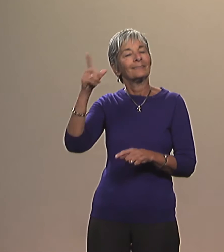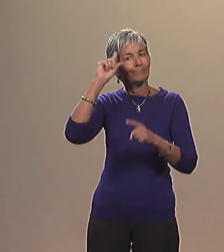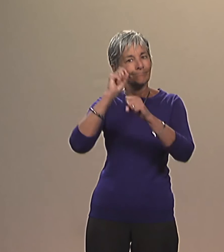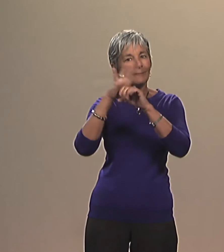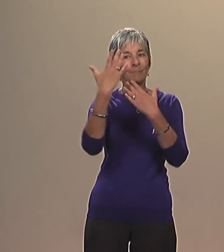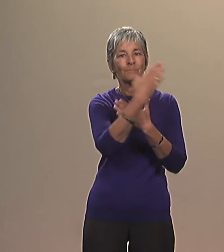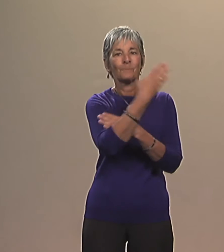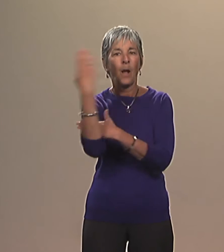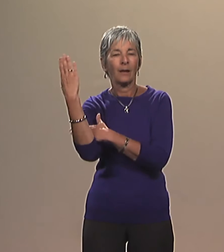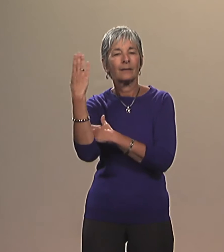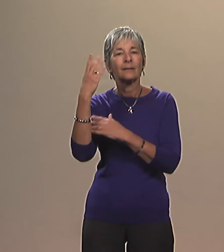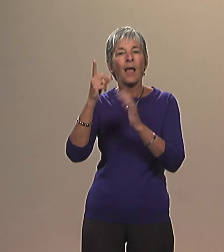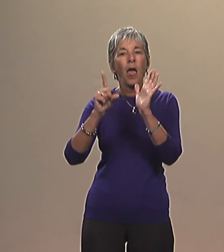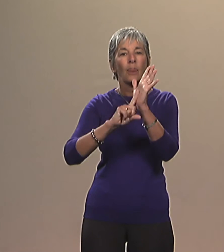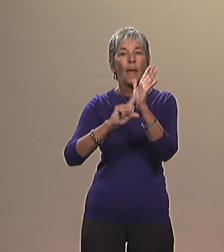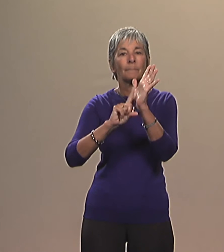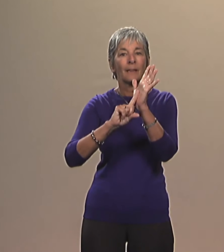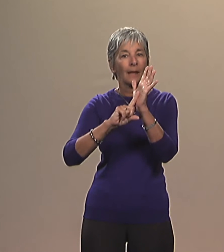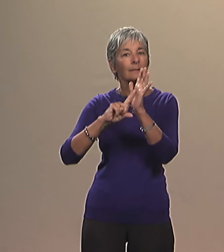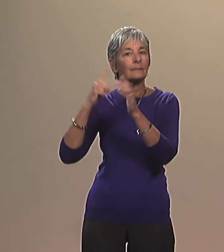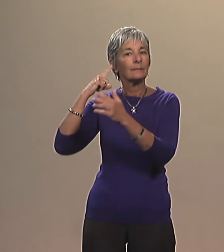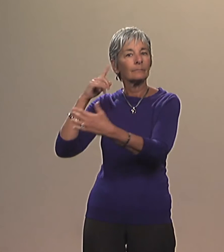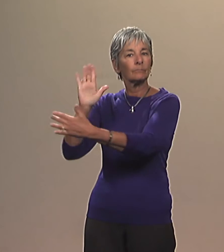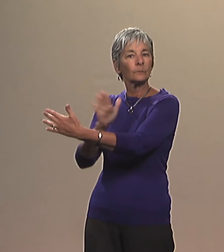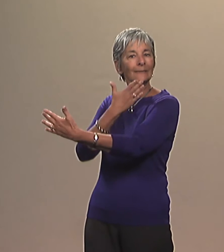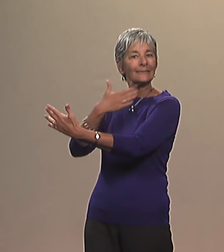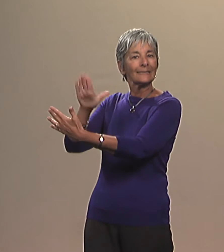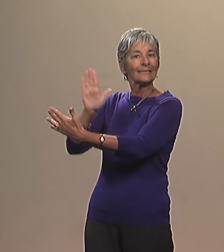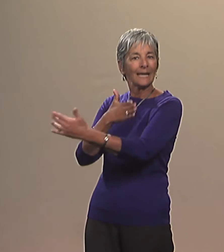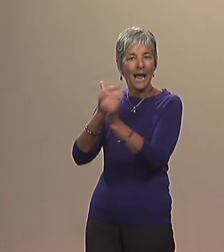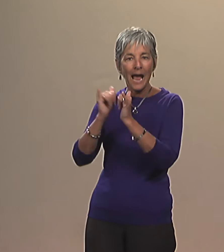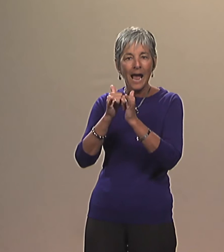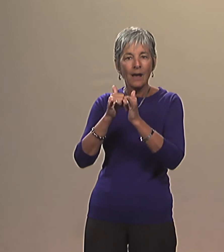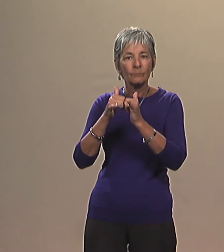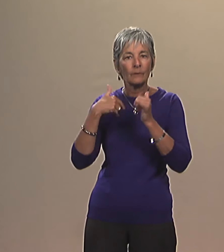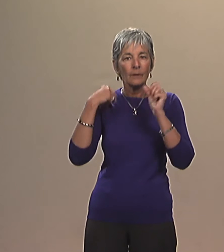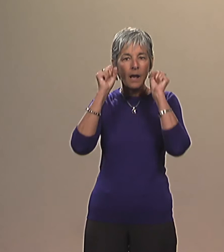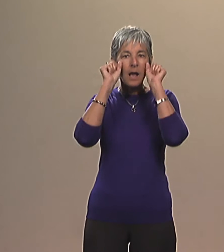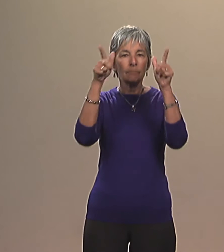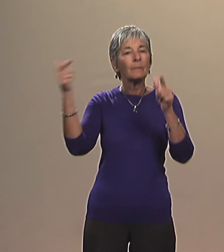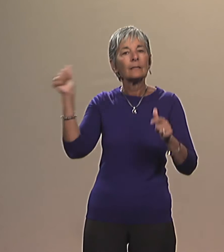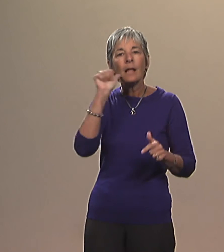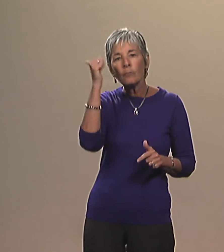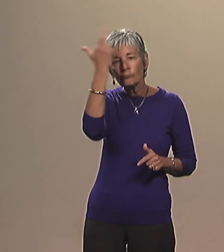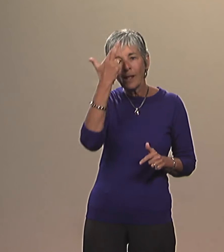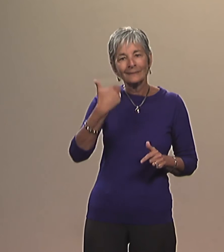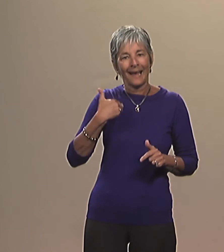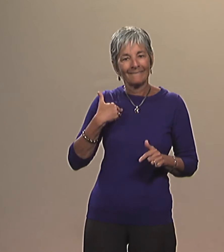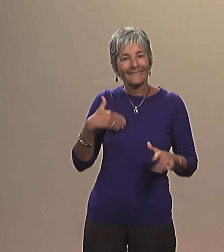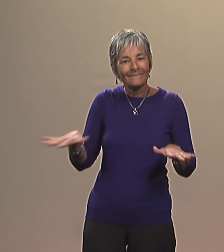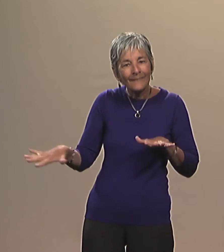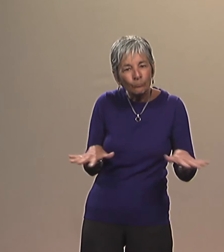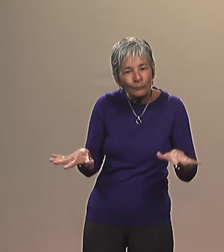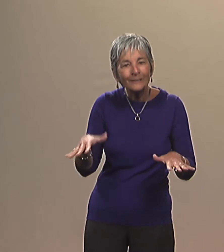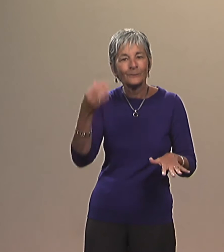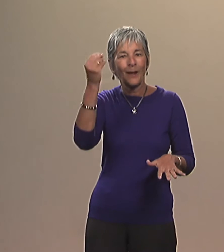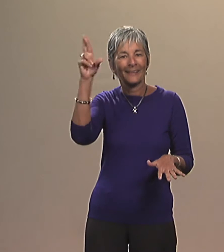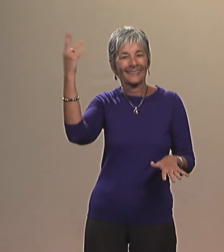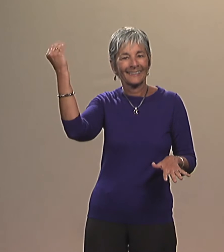inquired further and learned that they were concerned about how she would wake up because their daughter would not hear the music that came on when the alarm clock went off. They didn't realize that